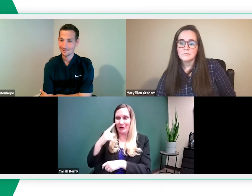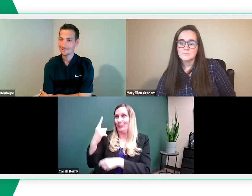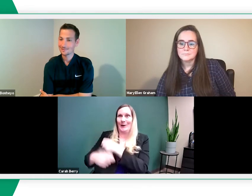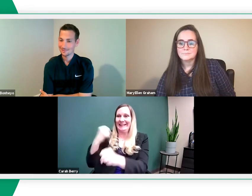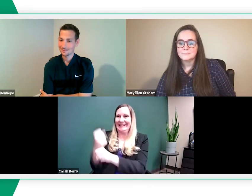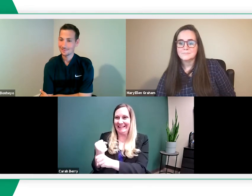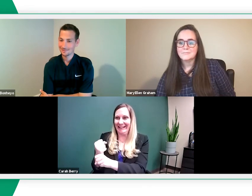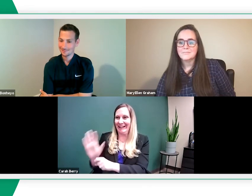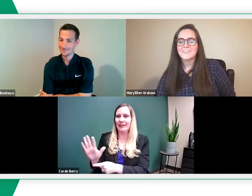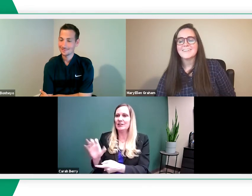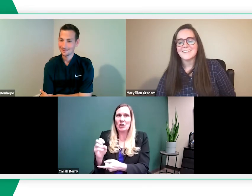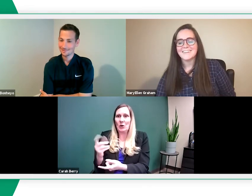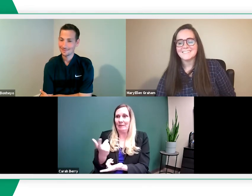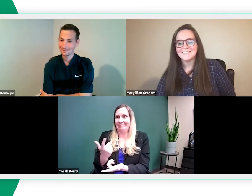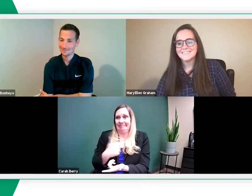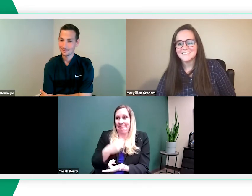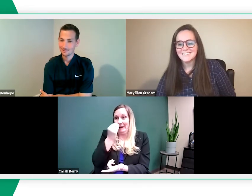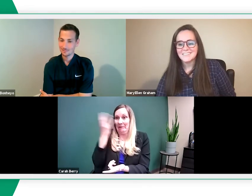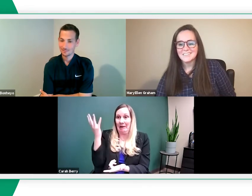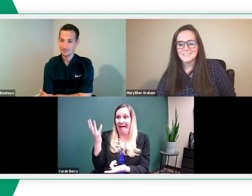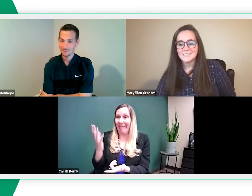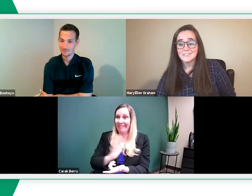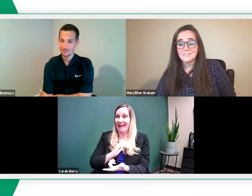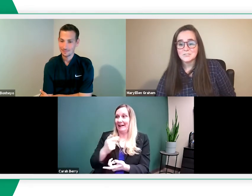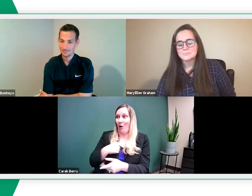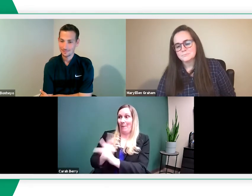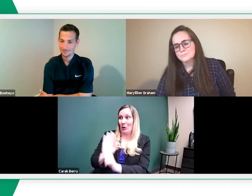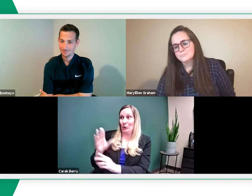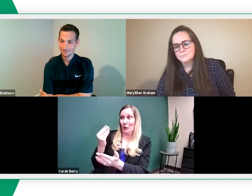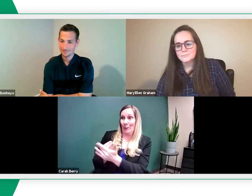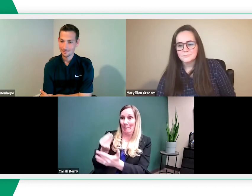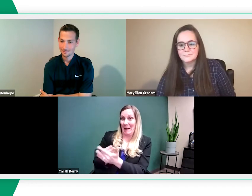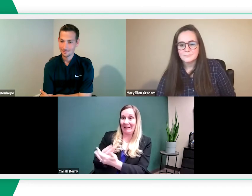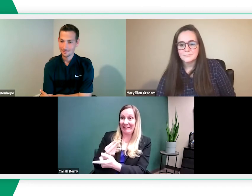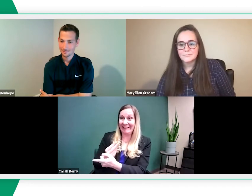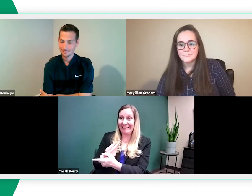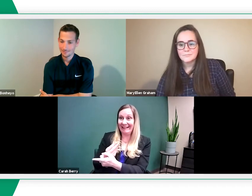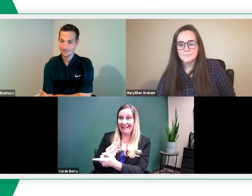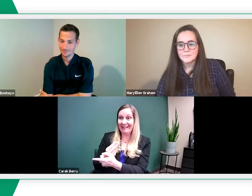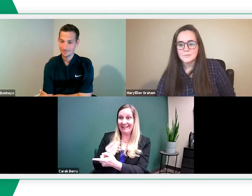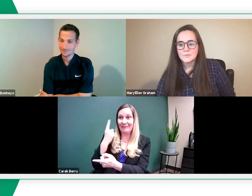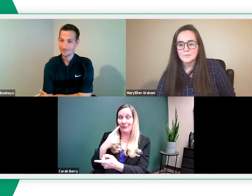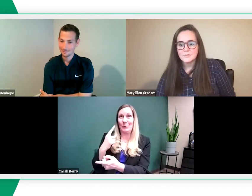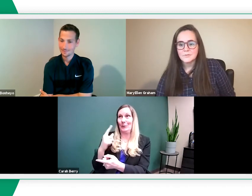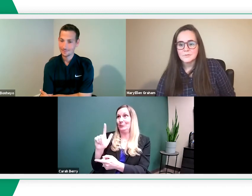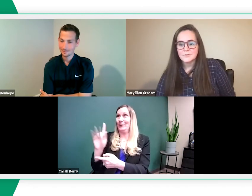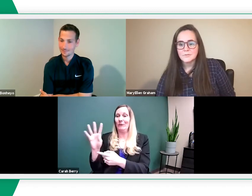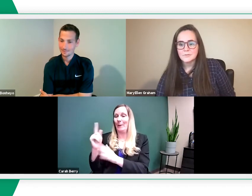time it was a 0% interest rate for a year. So obviously at that point I didn't care. I just borrowed your